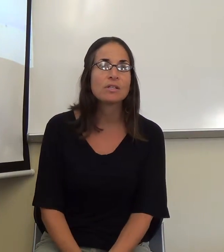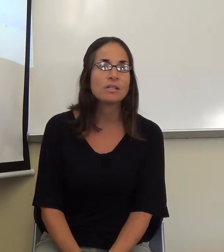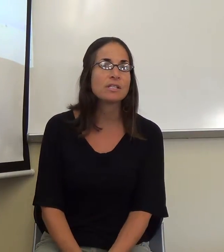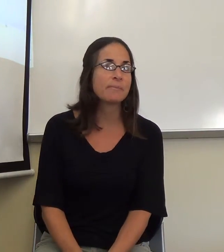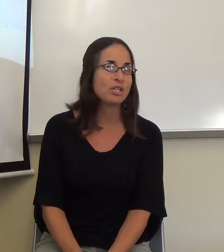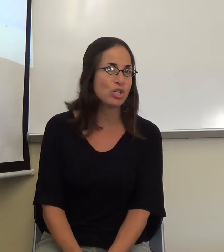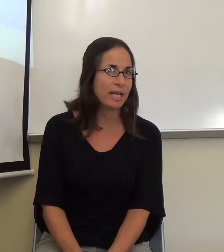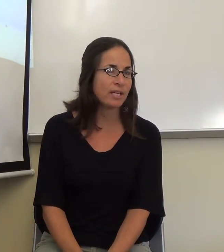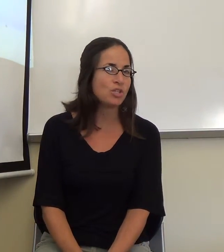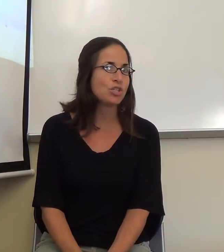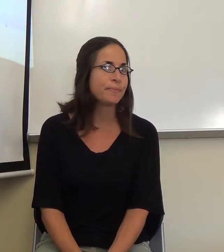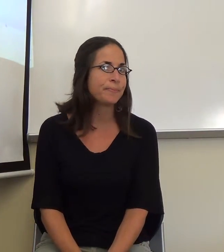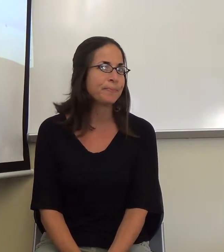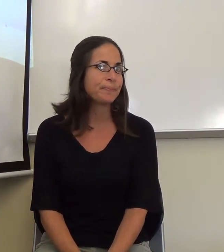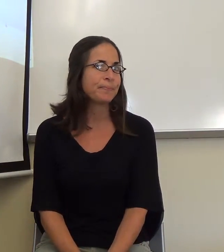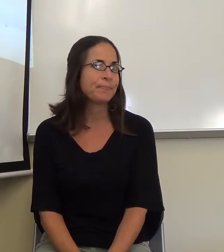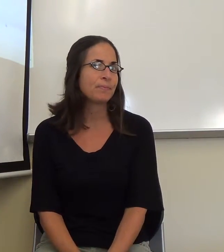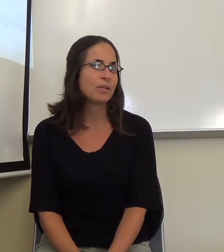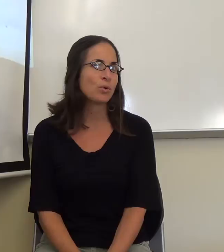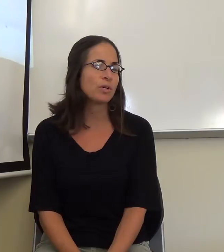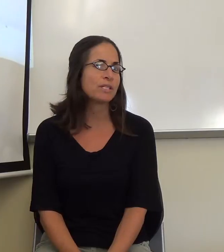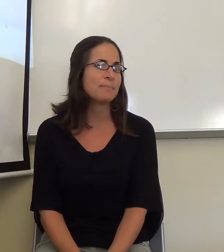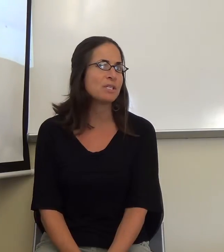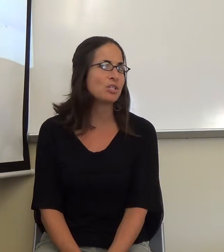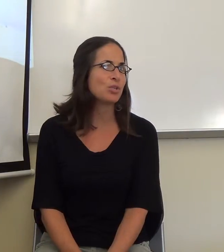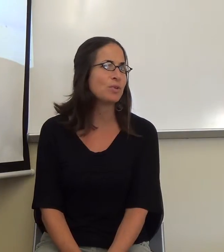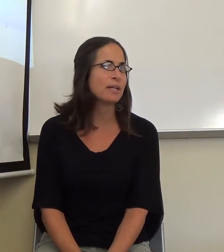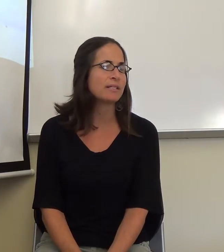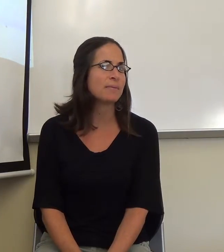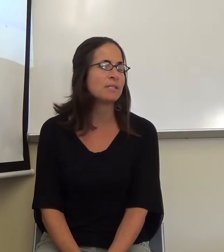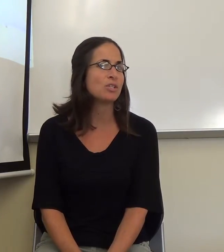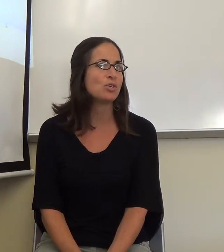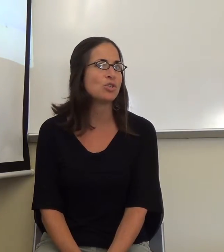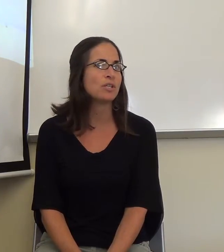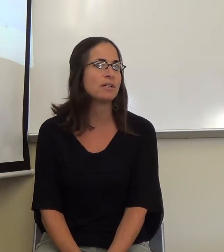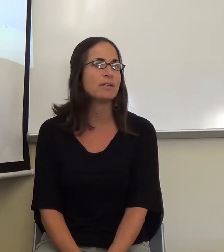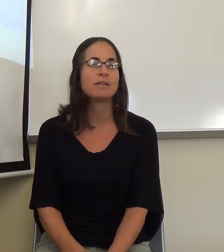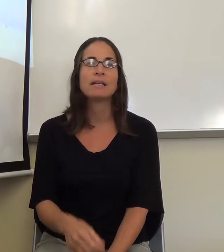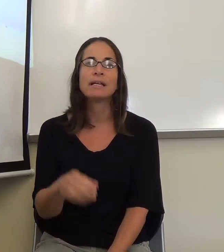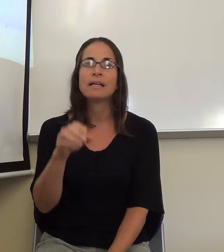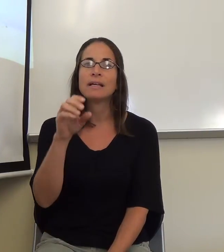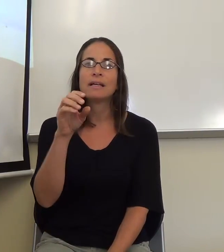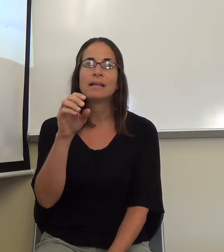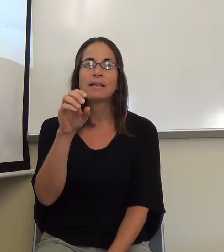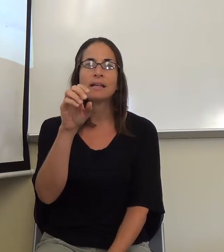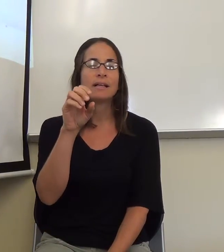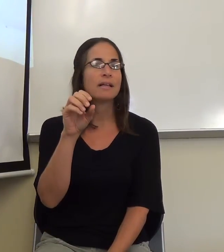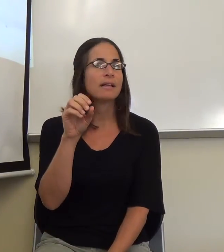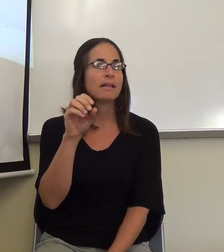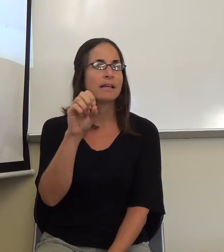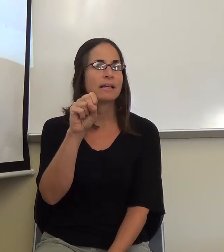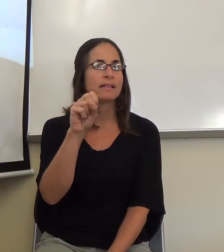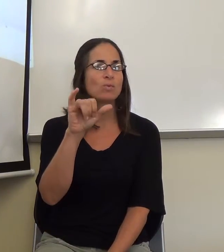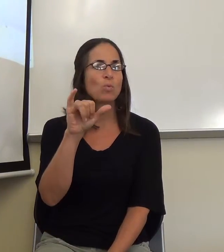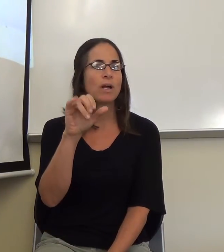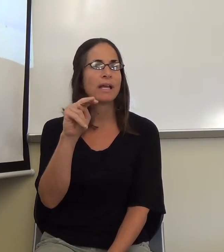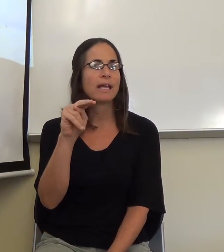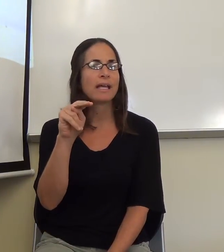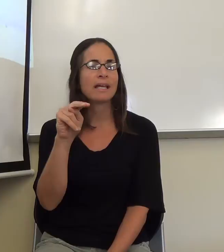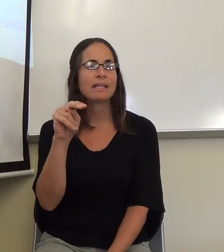Does it mean change No. or substitute, like That's substitution? S-Y-N. What's a submarine? Goes